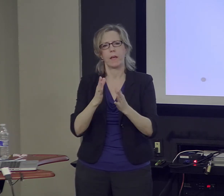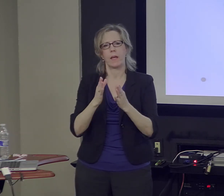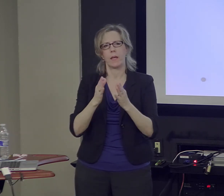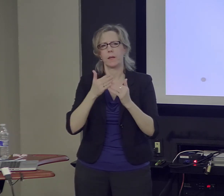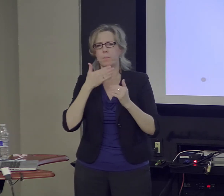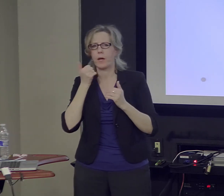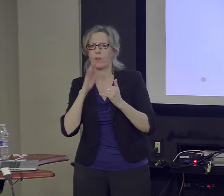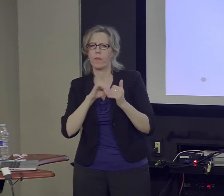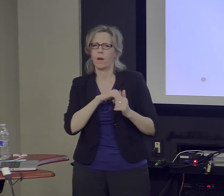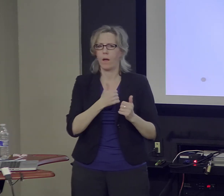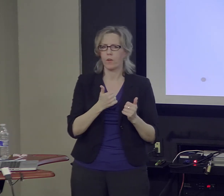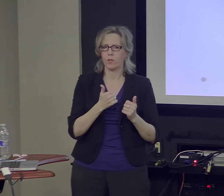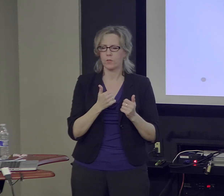what they felt